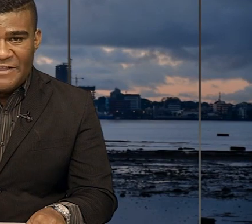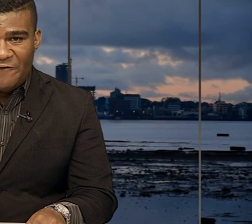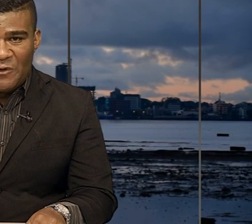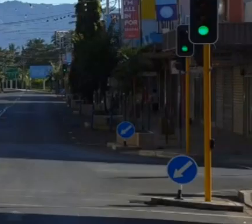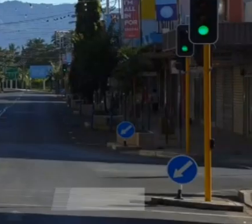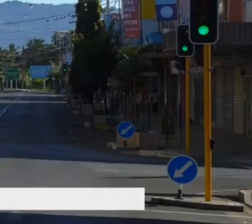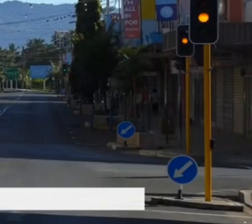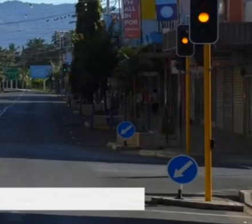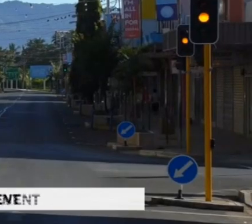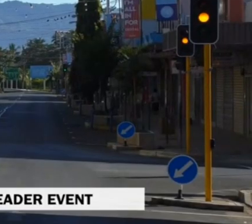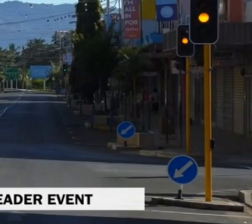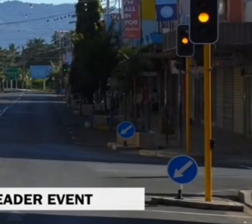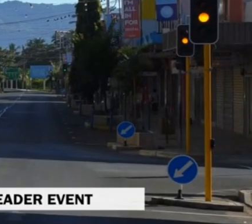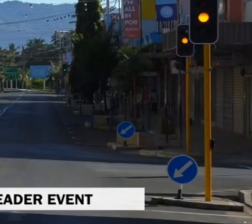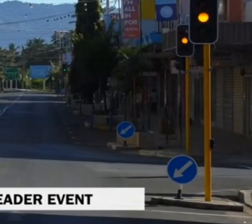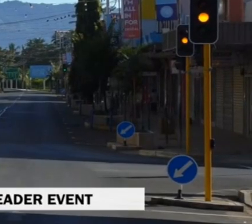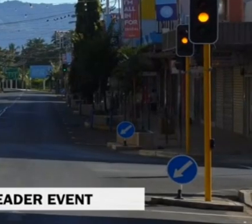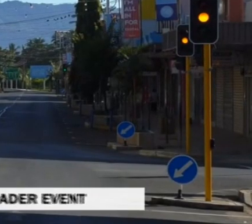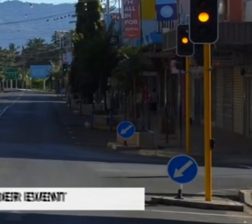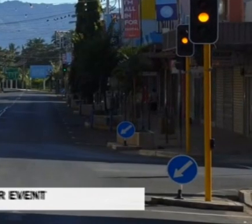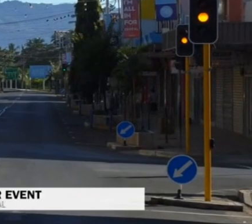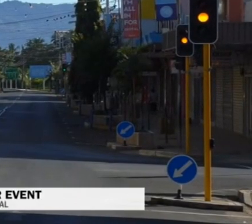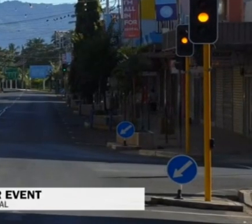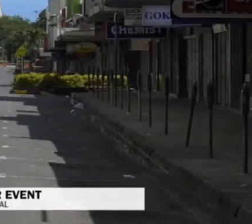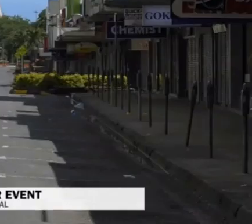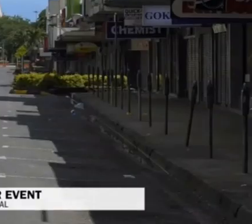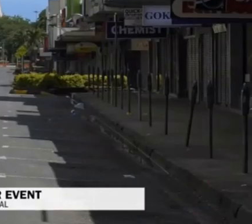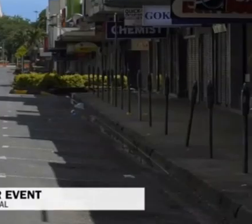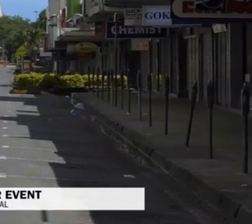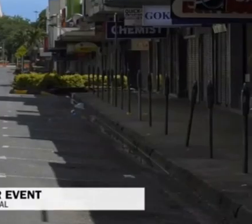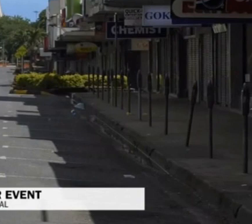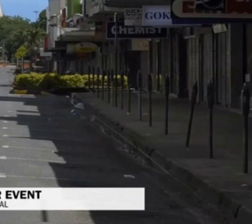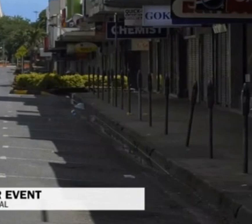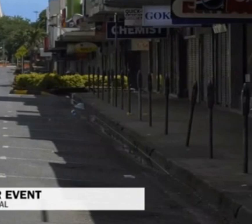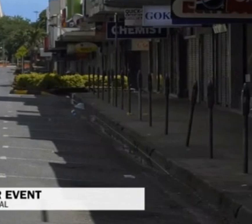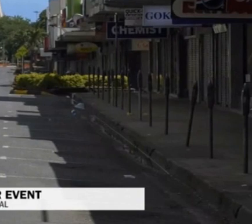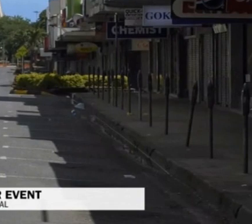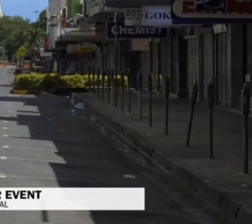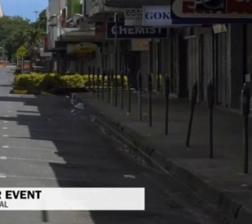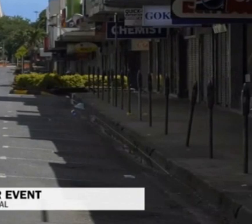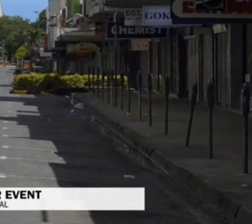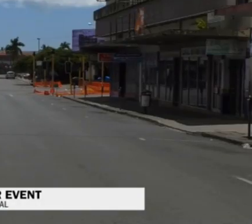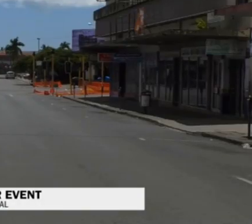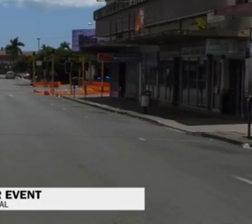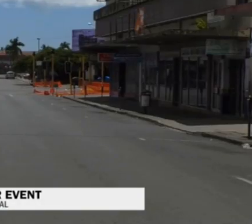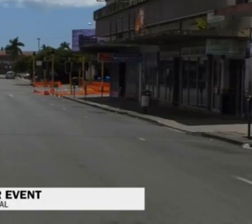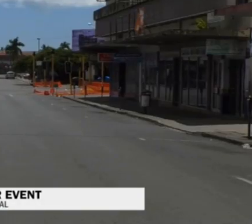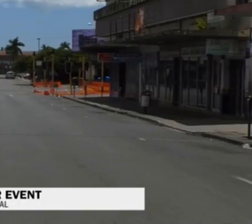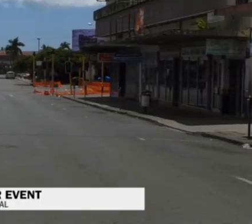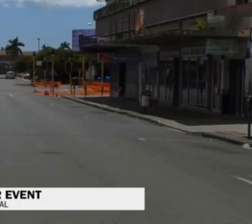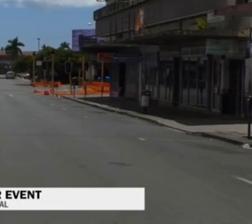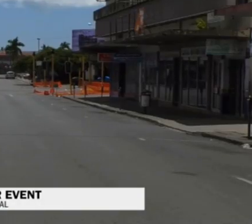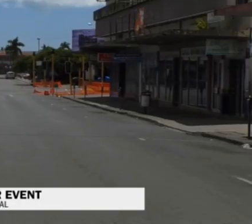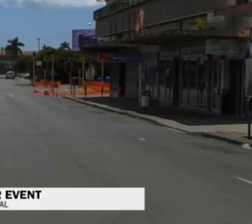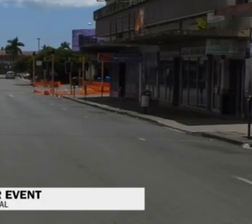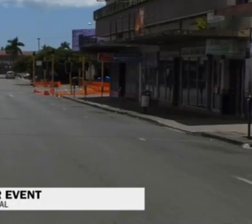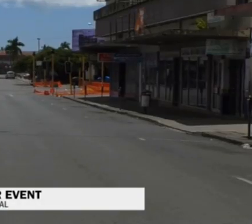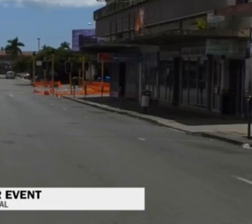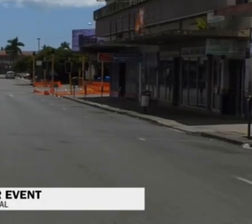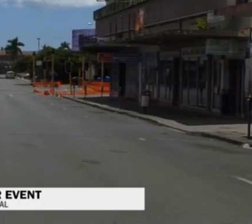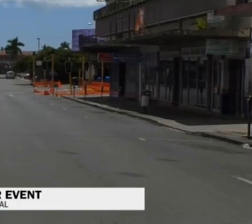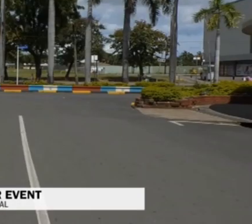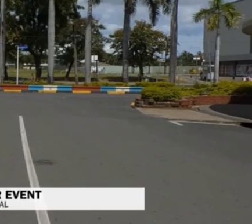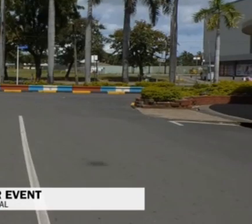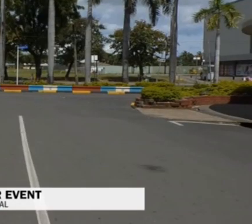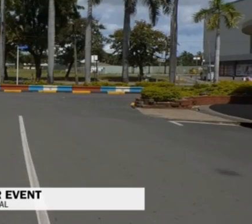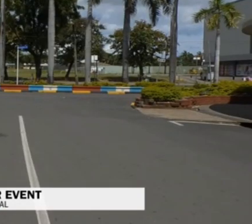The funeral was held in Tavukumbu, Lautoka on Friday and Saturday last week. The woman traveled between Nandi and Lautoka, not knowing she